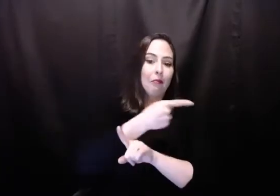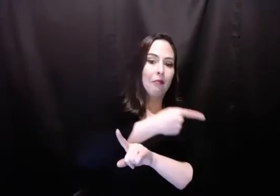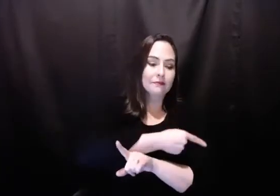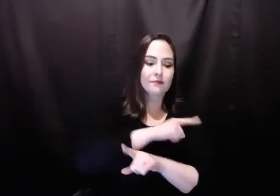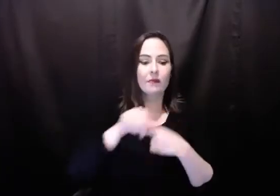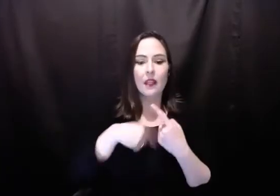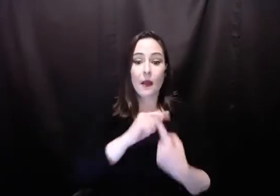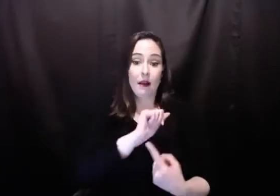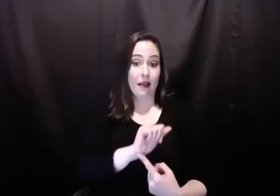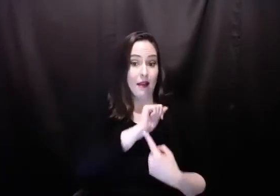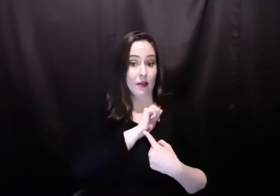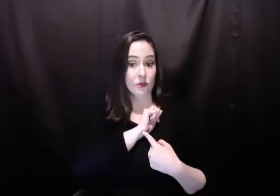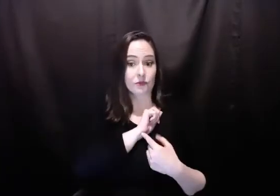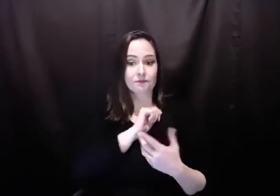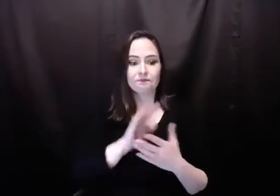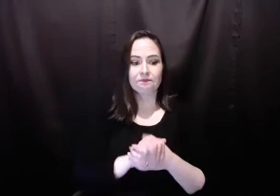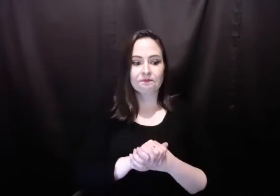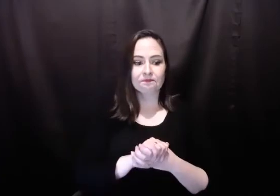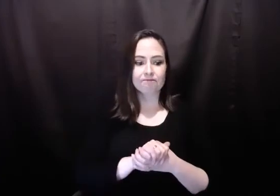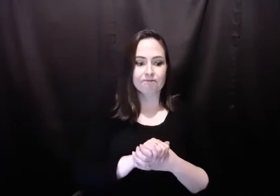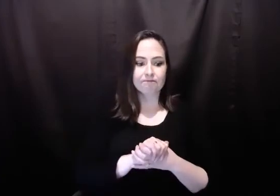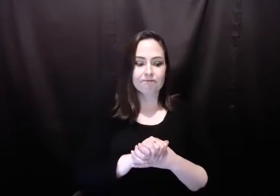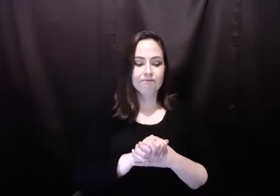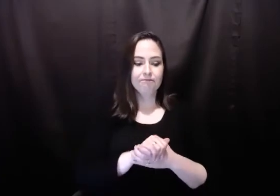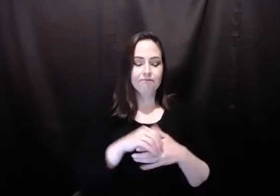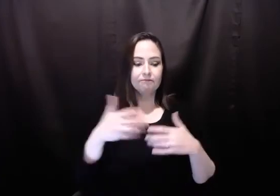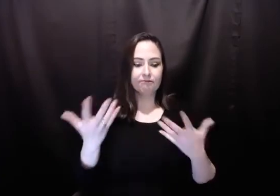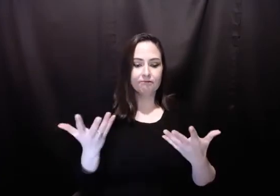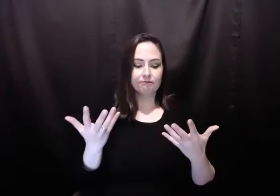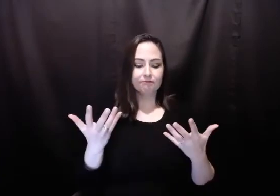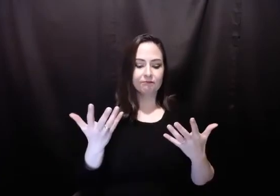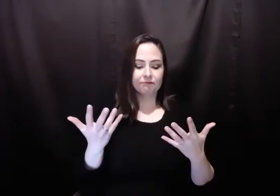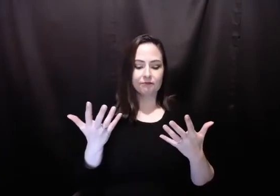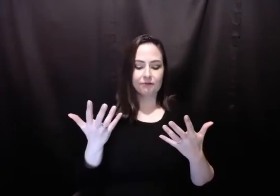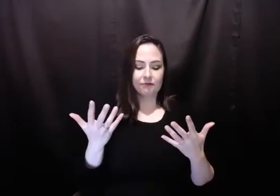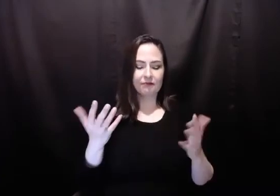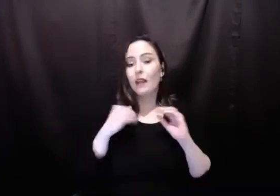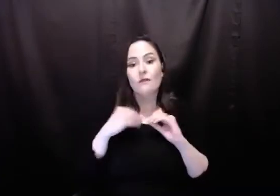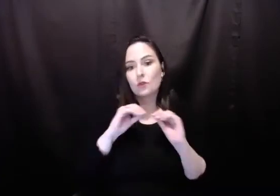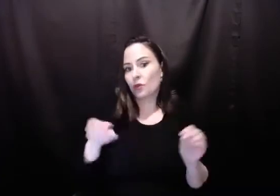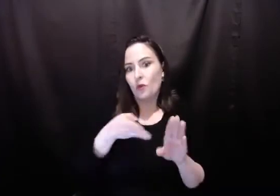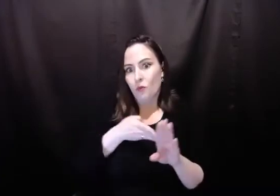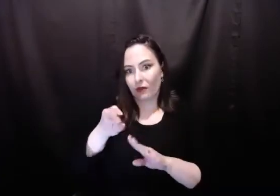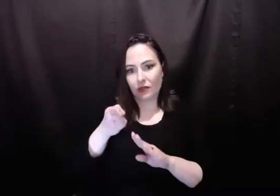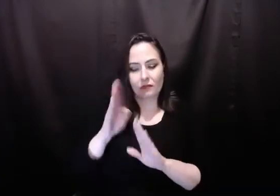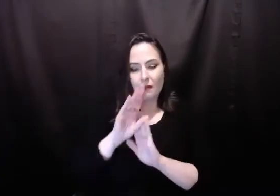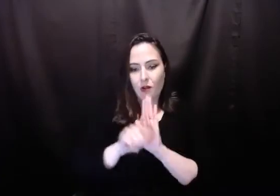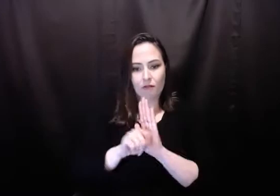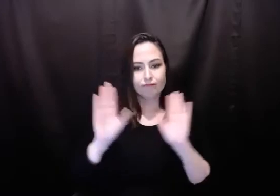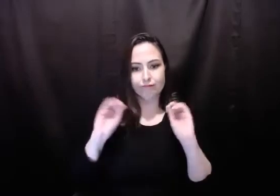background whatsoever. This is what I know about women, my experience of women. And it just comes from listening to a lot